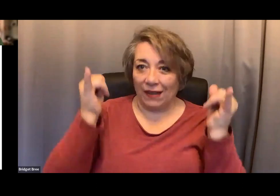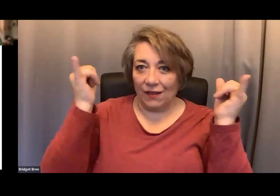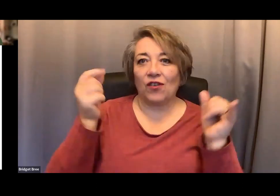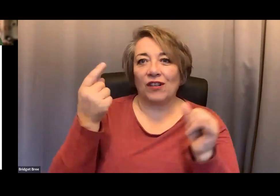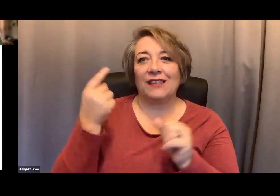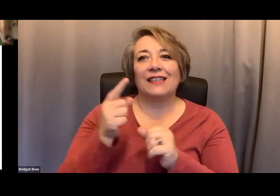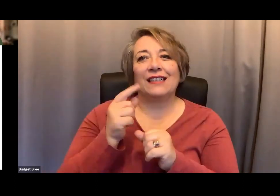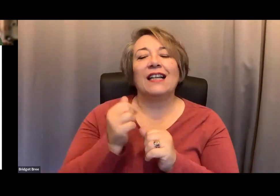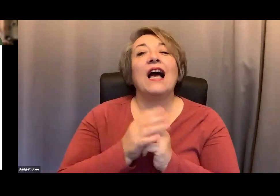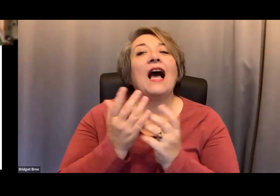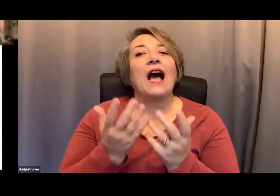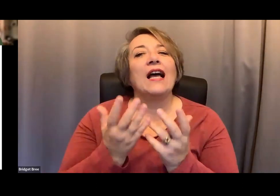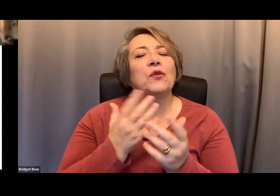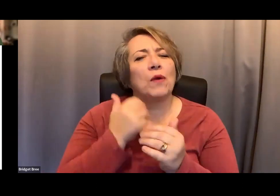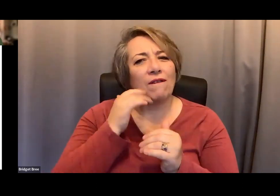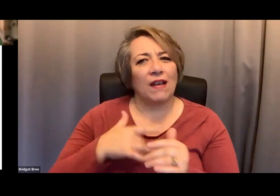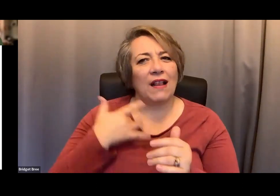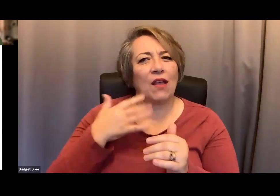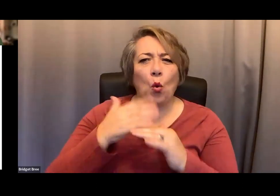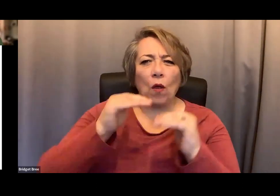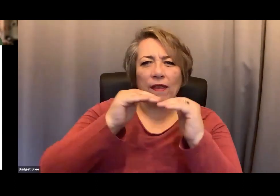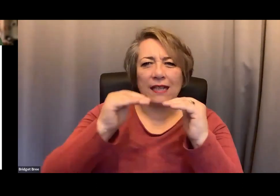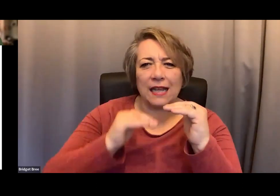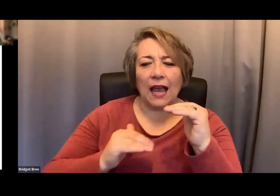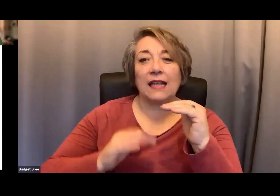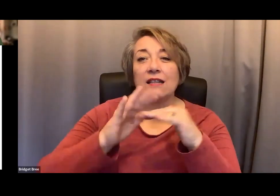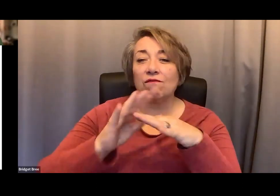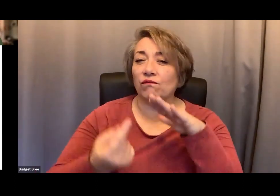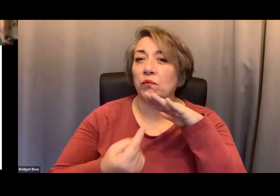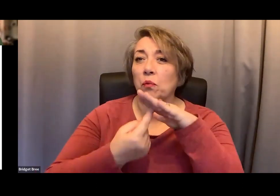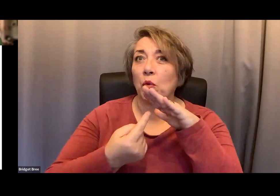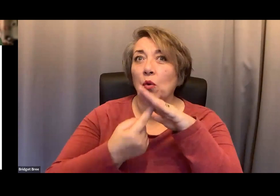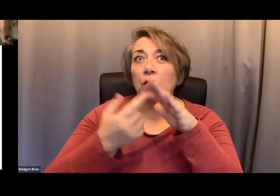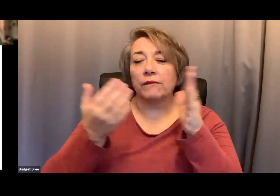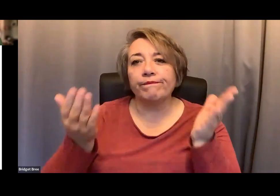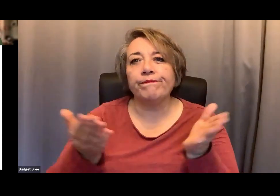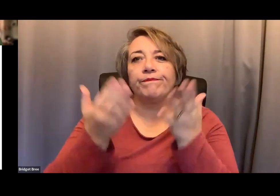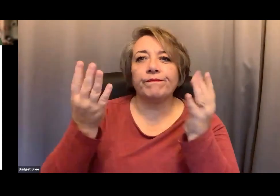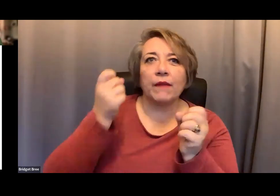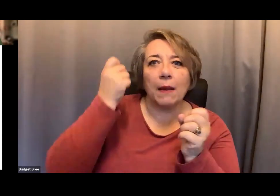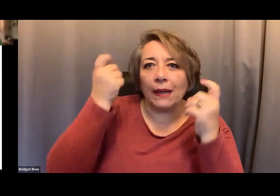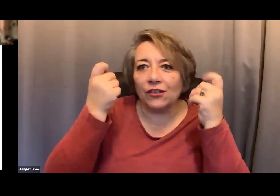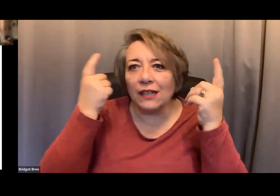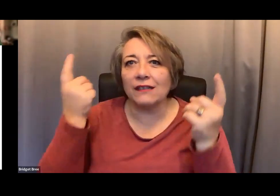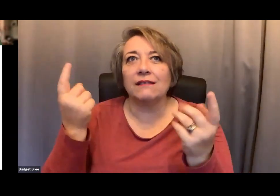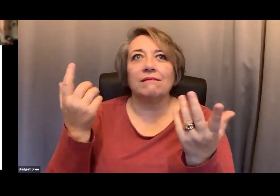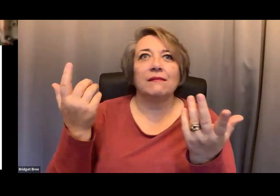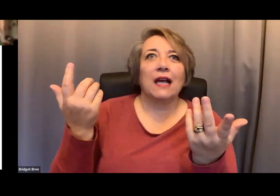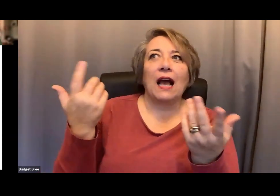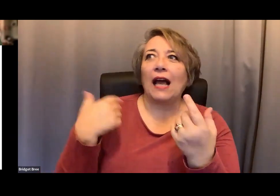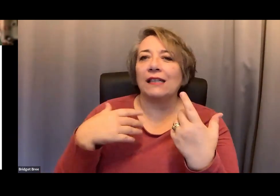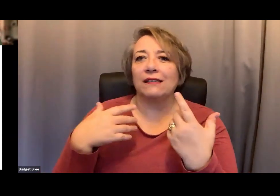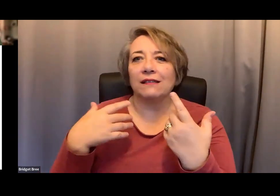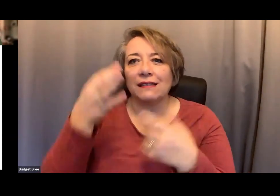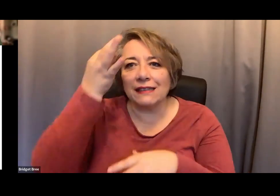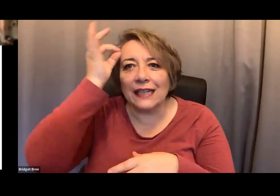And we feel that all these layers are absolutely vital in nurturing civic agency, imagination, and local action, and that these efforts collectively